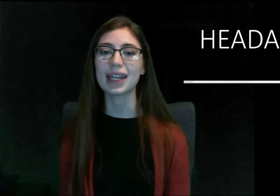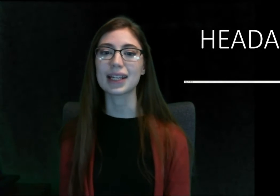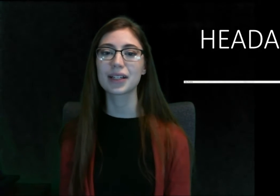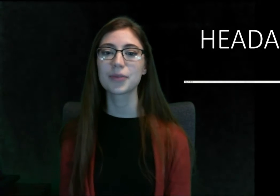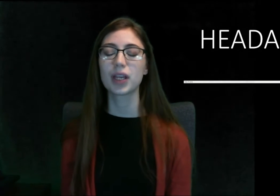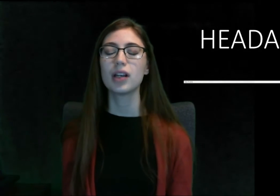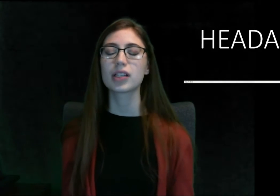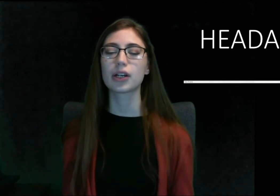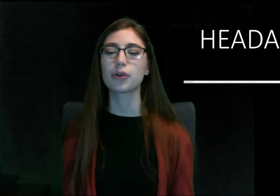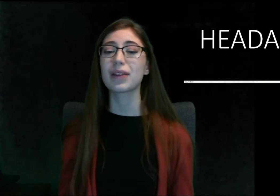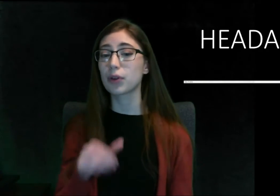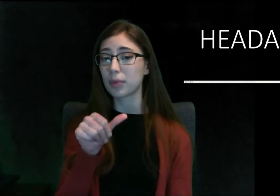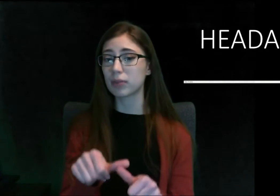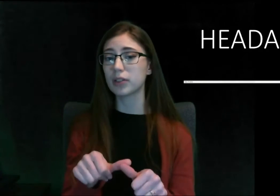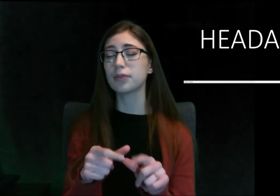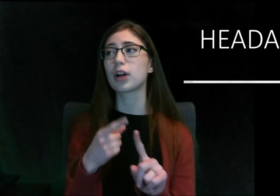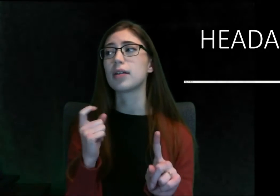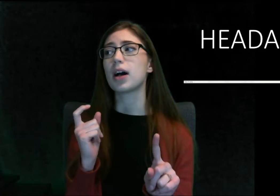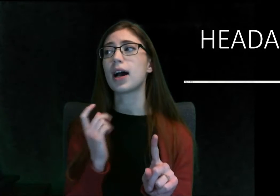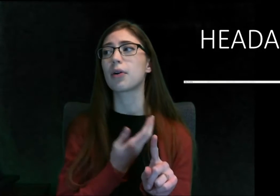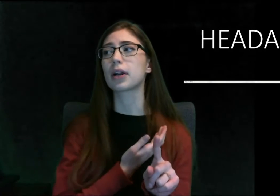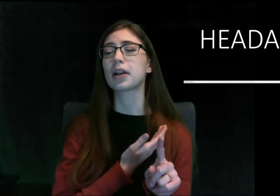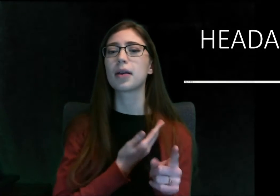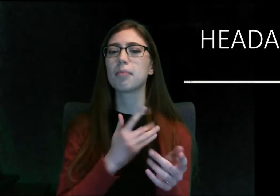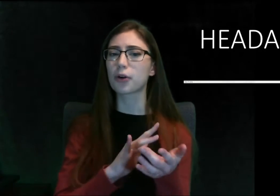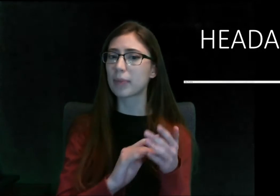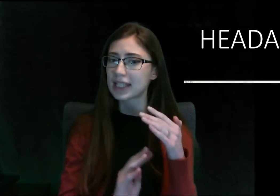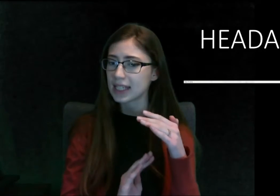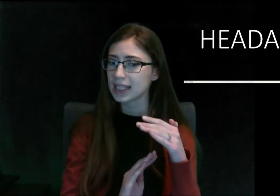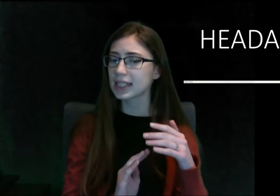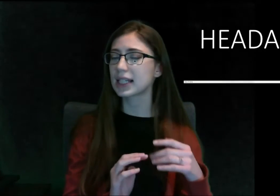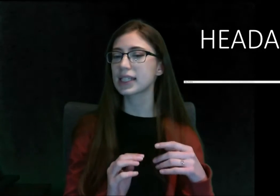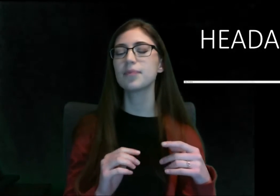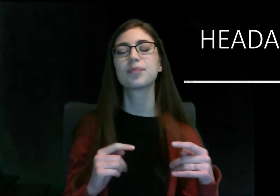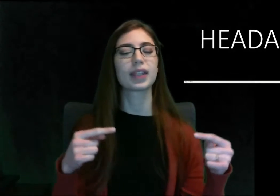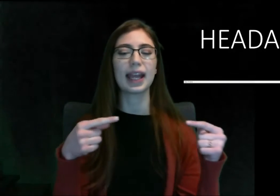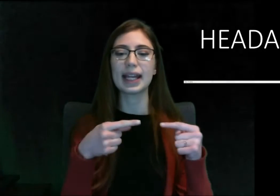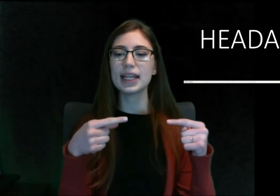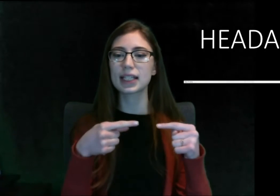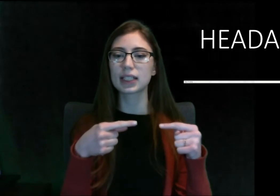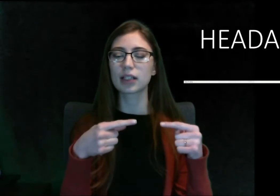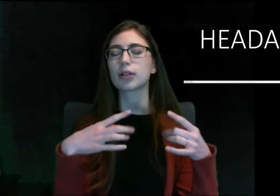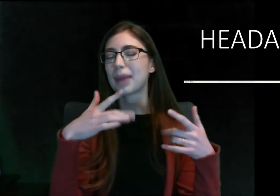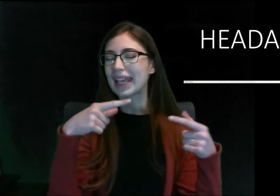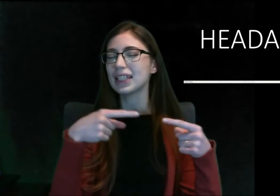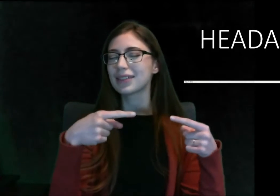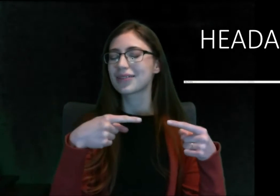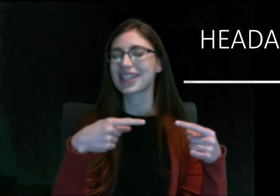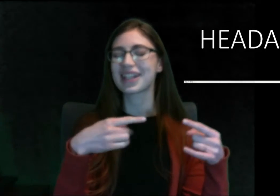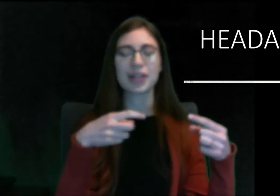Headache. So if you remember from our medical basics lesson, headache or pain,